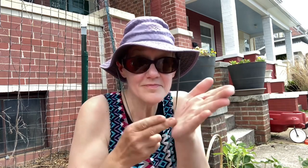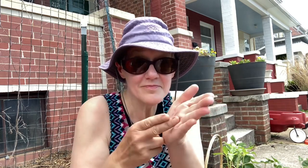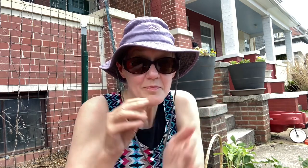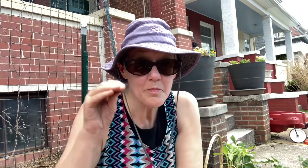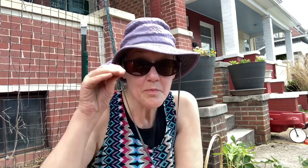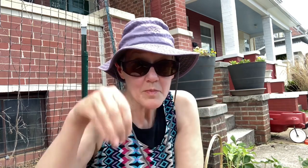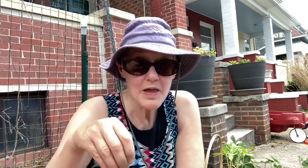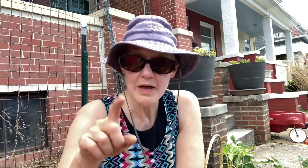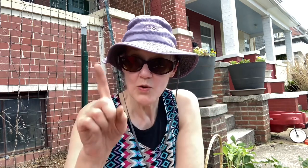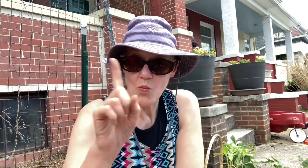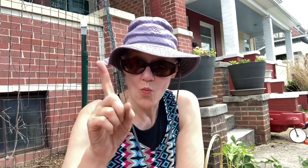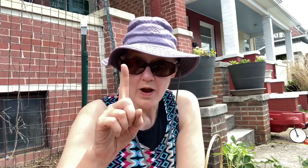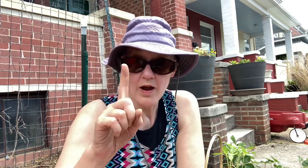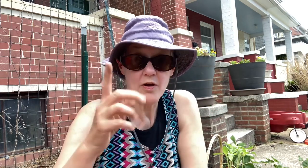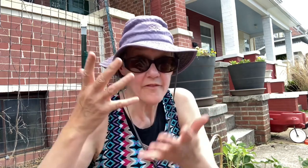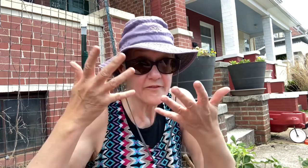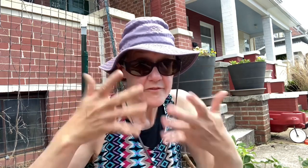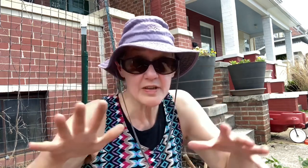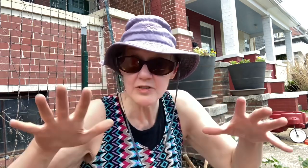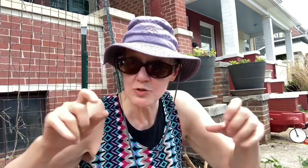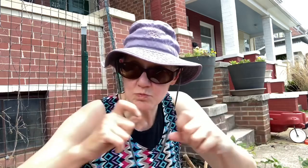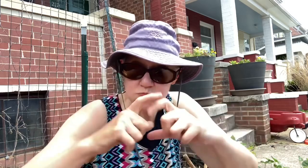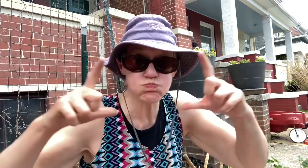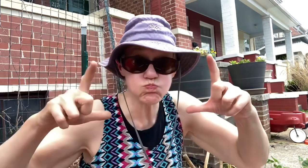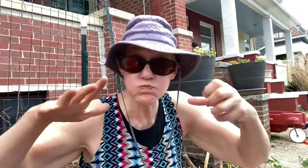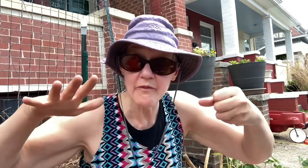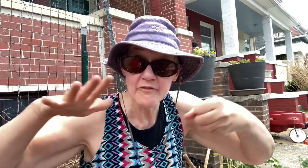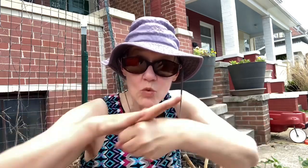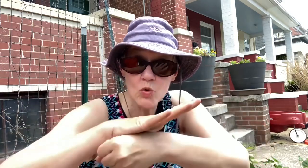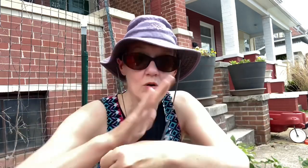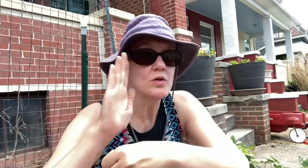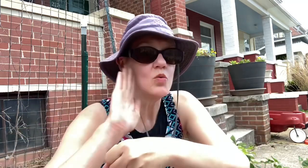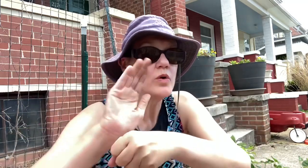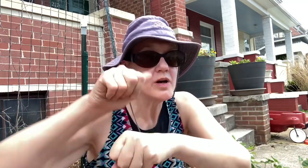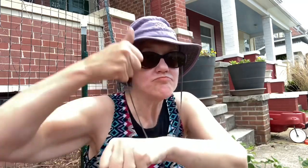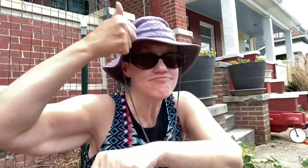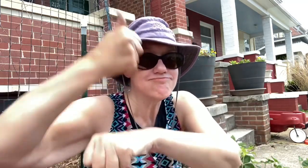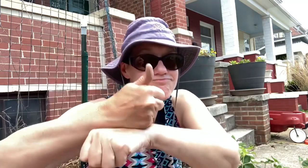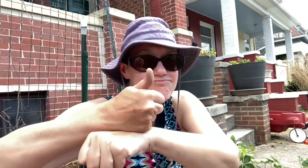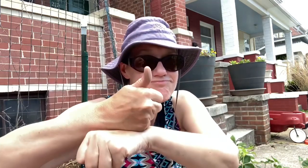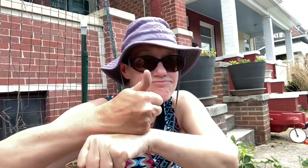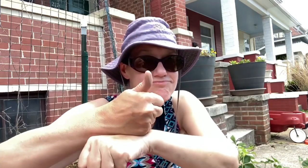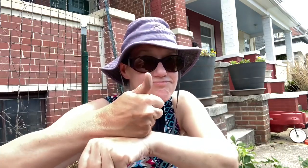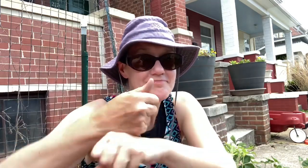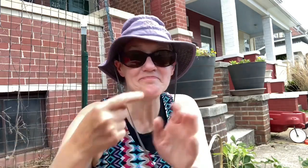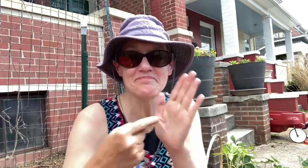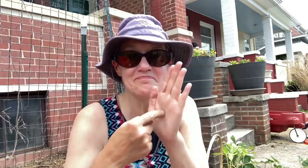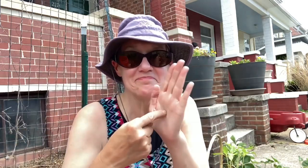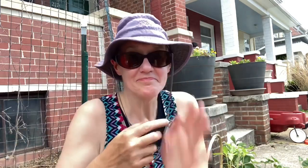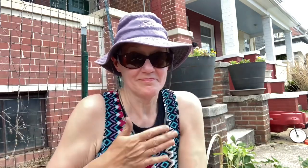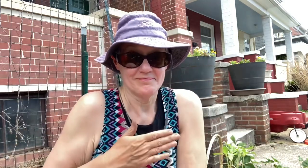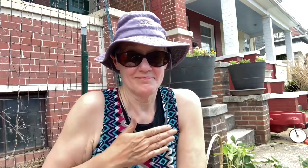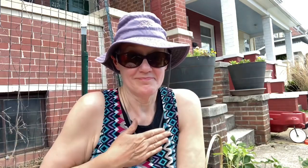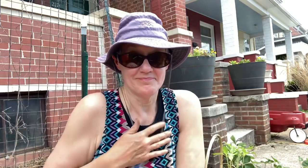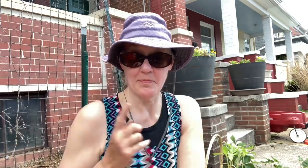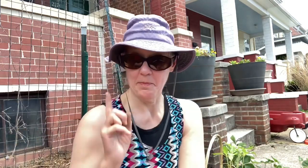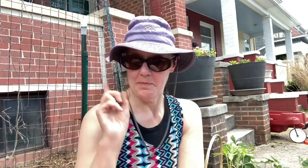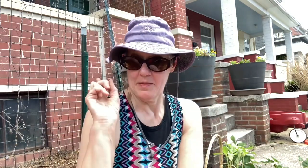the west. So make sure you plant them where when they're finished fully opening and they set their heads, you